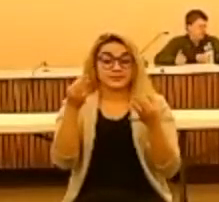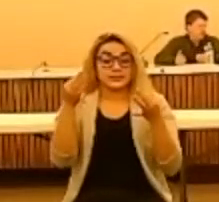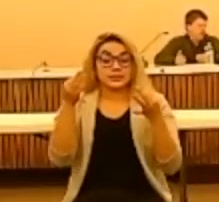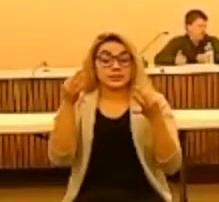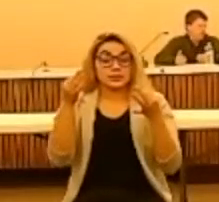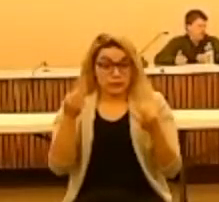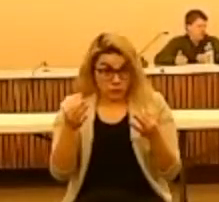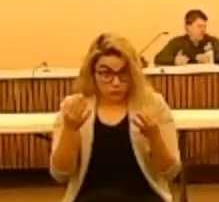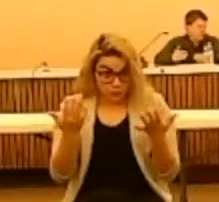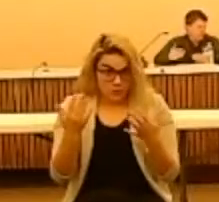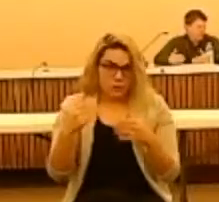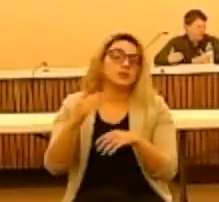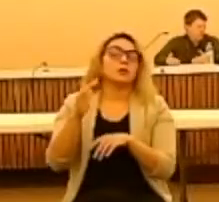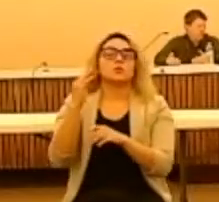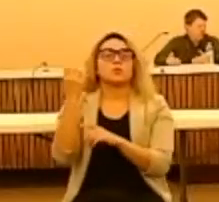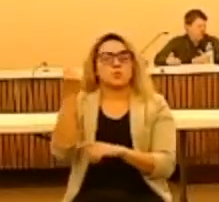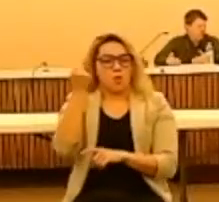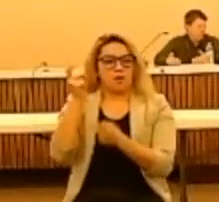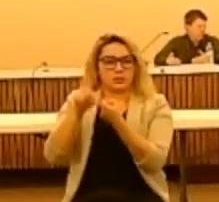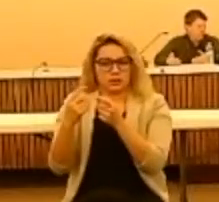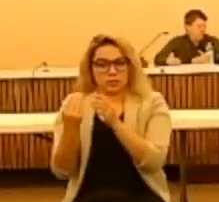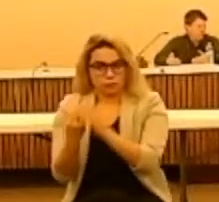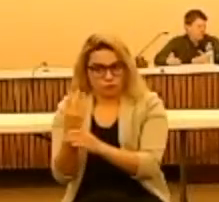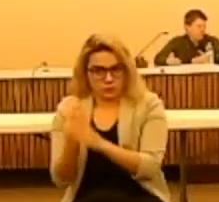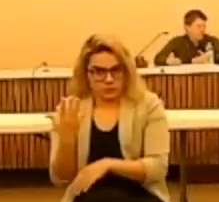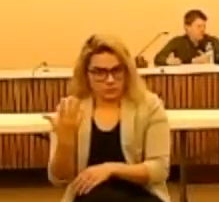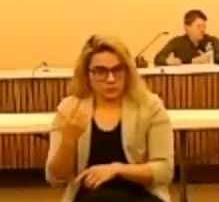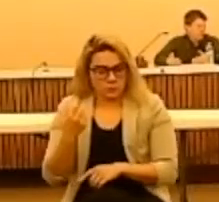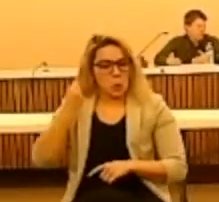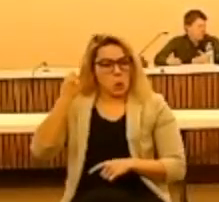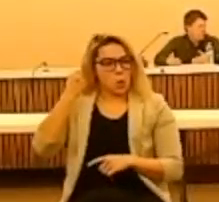the spring, we'd either reissue the notice